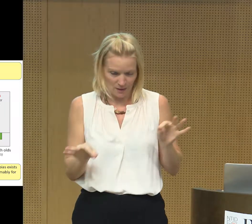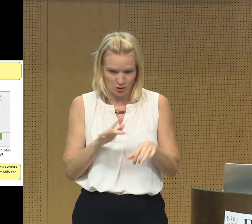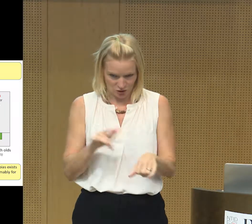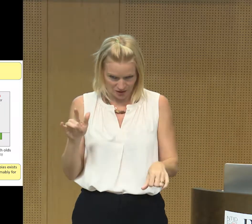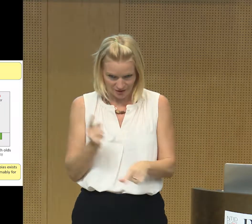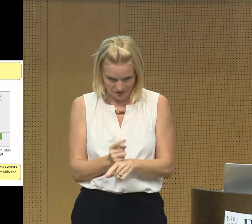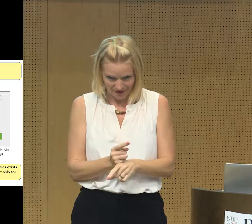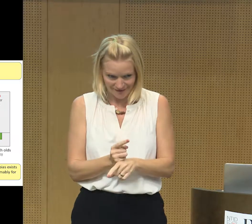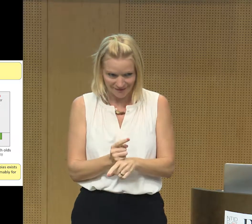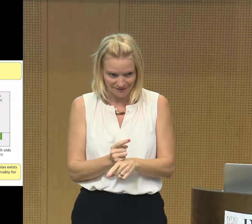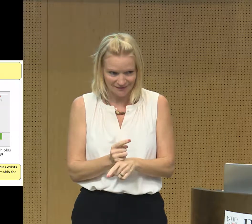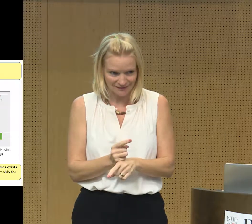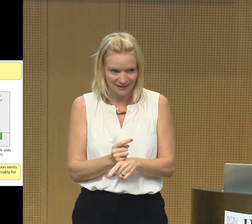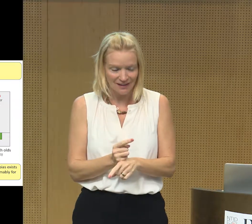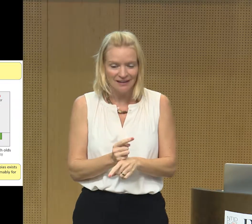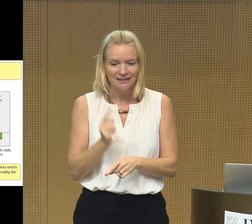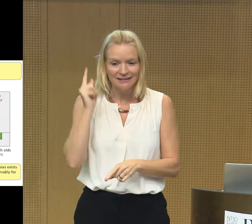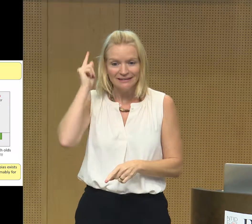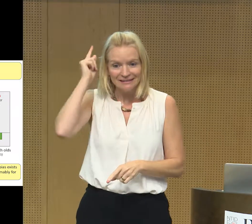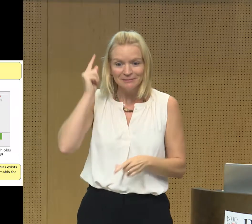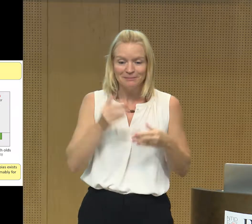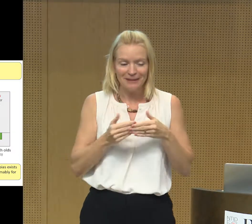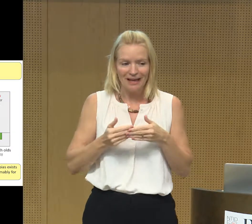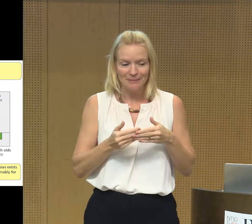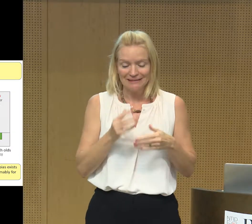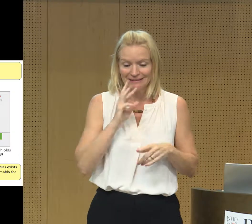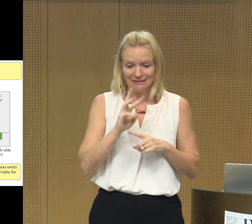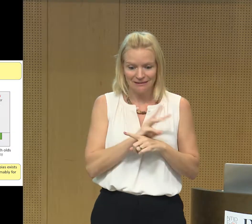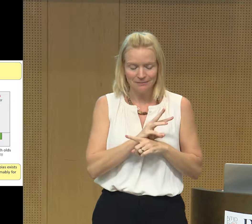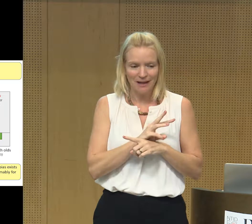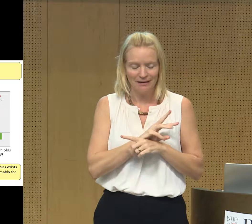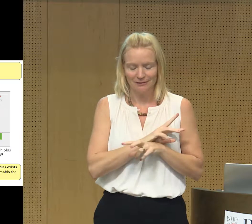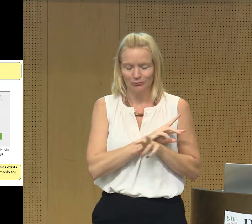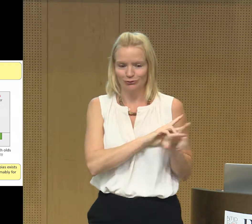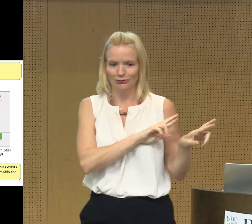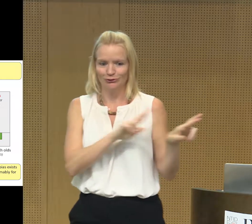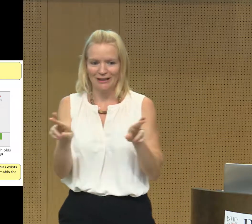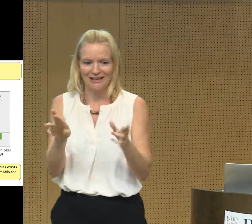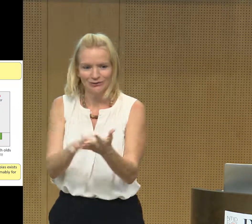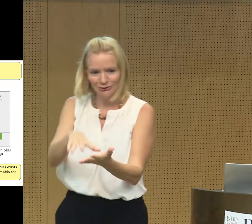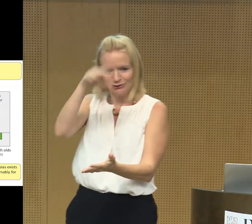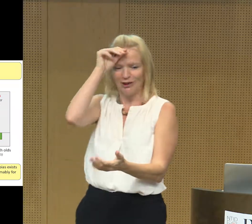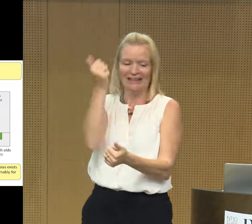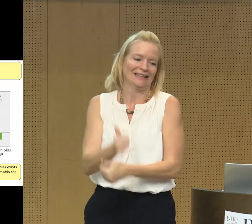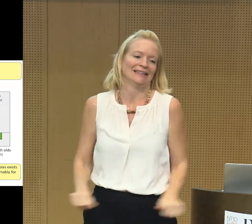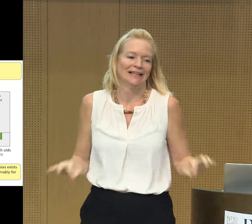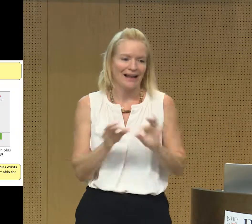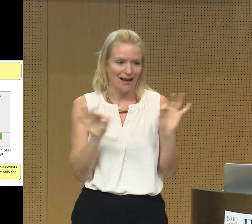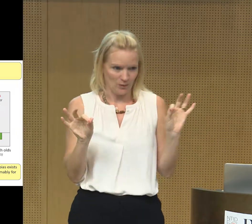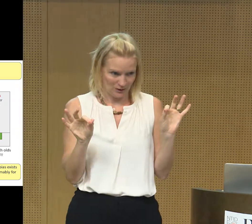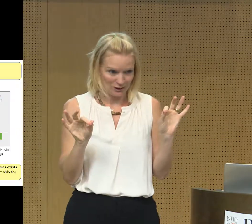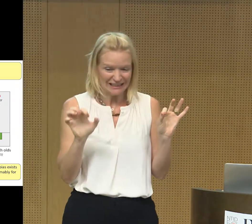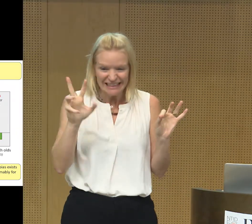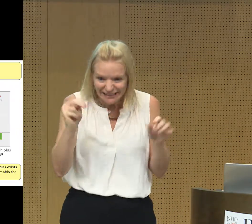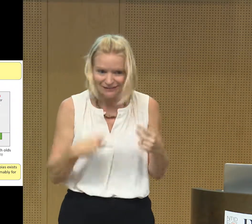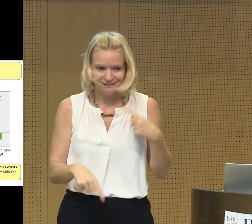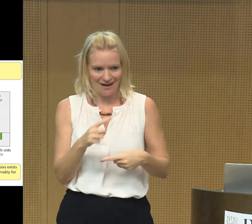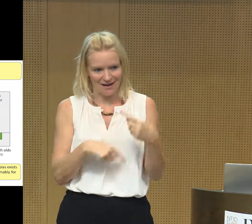deaf, we want to expose them to language early, right? These babies at 6 months old were ready. They were ready to acquire that